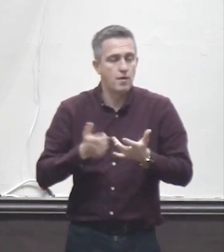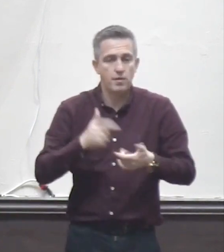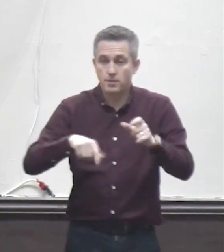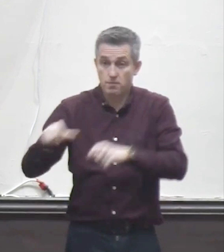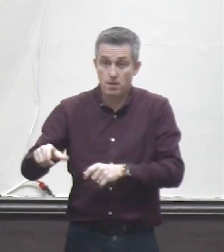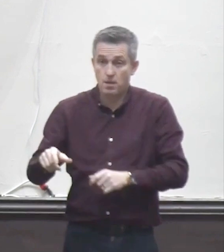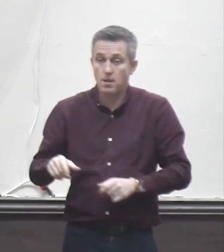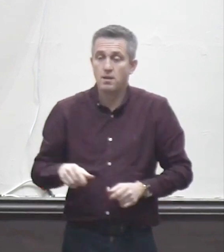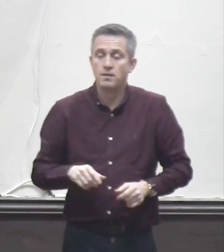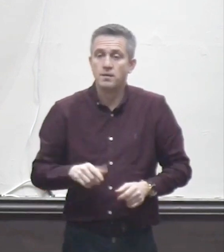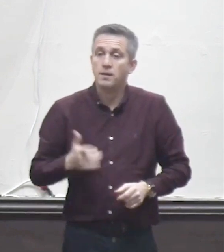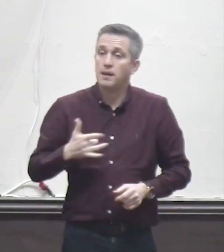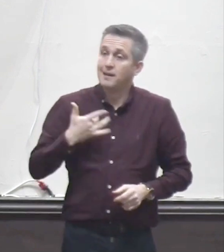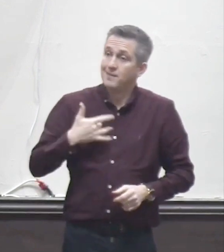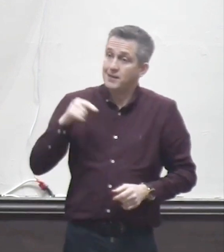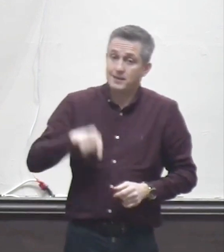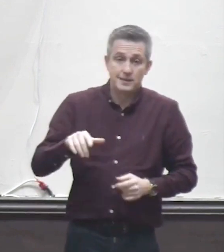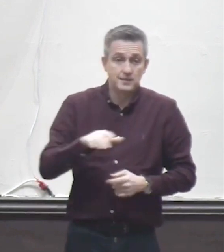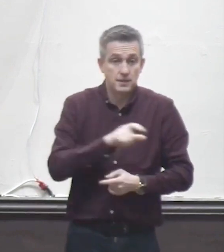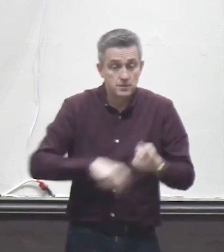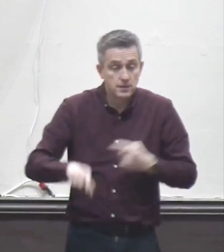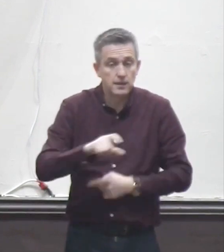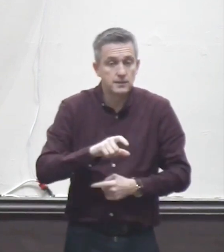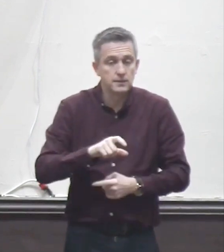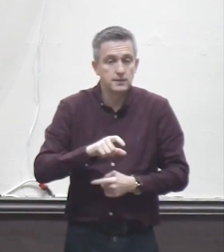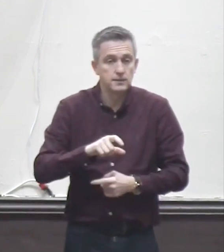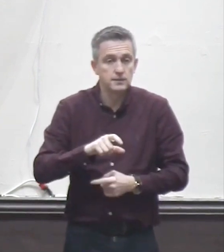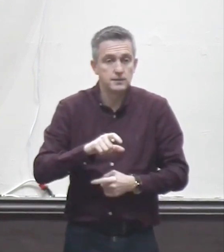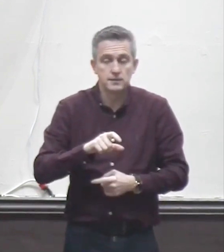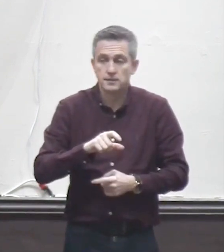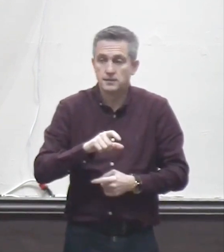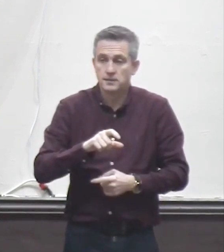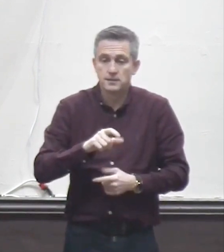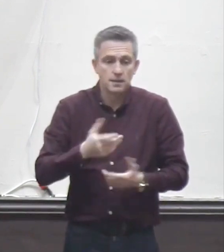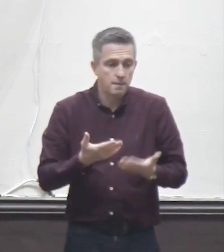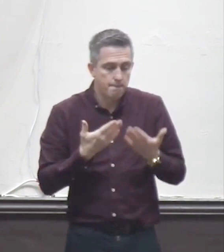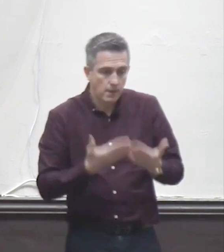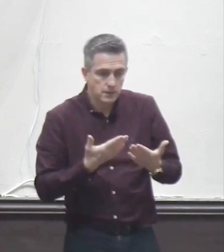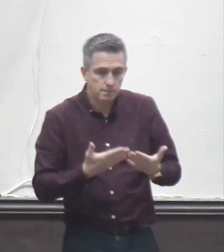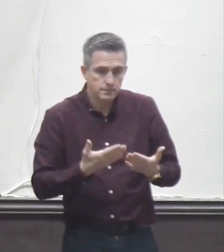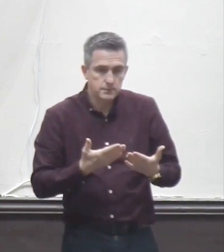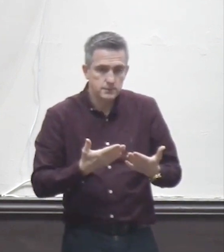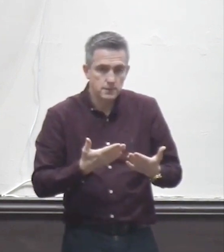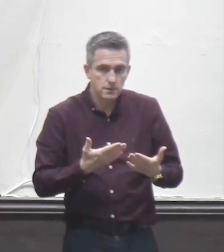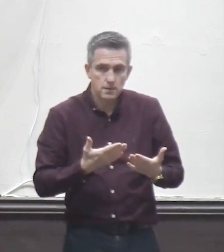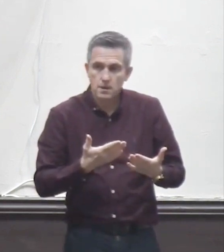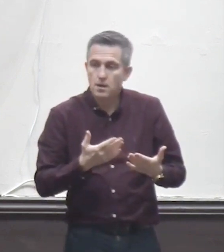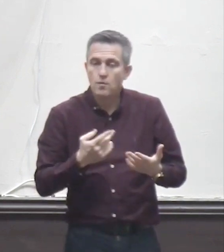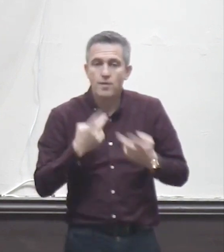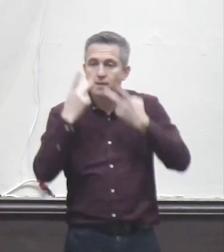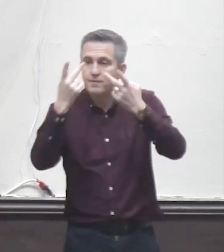Living in societies, we would find the fact that Muslims, when they go into other parts of the